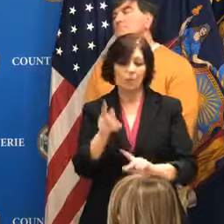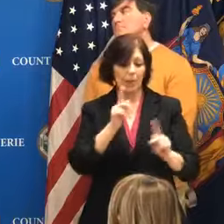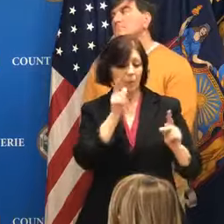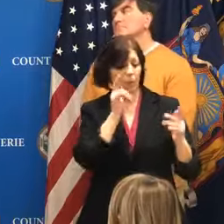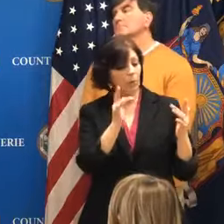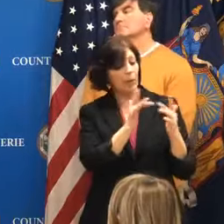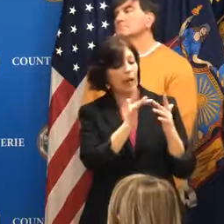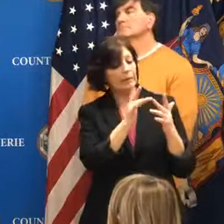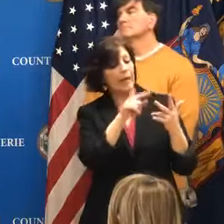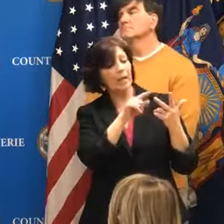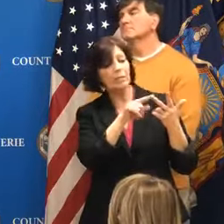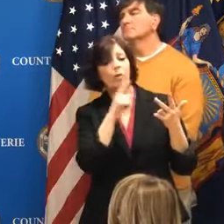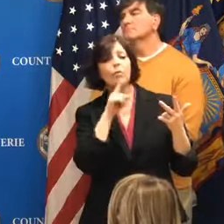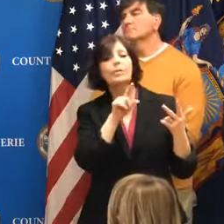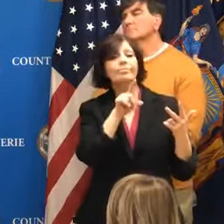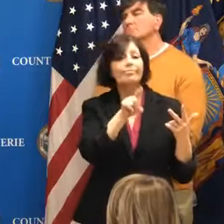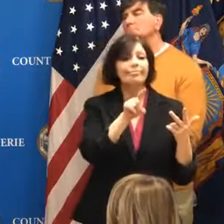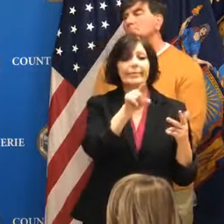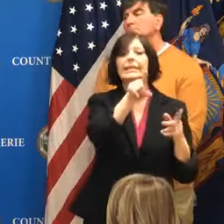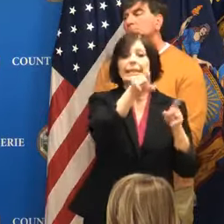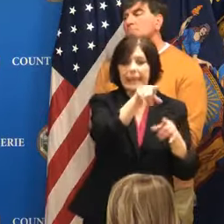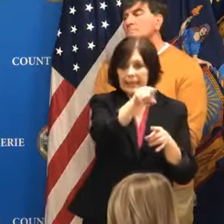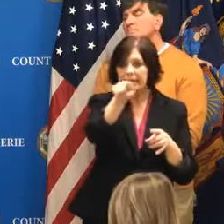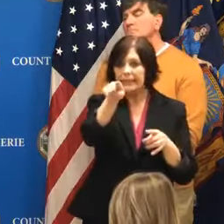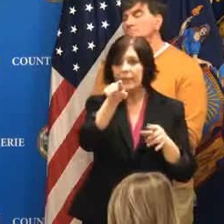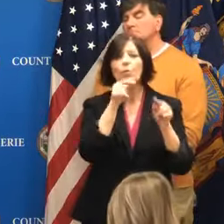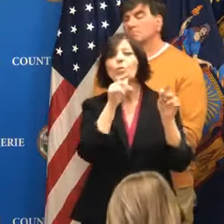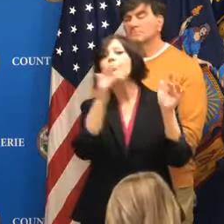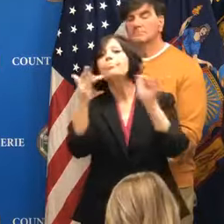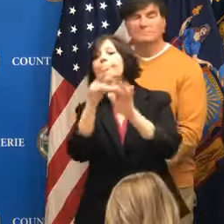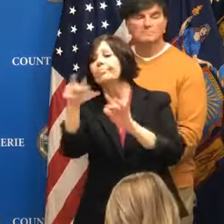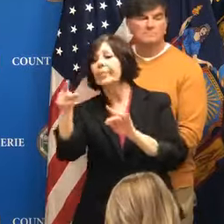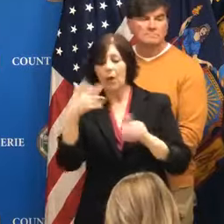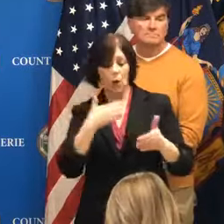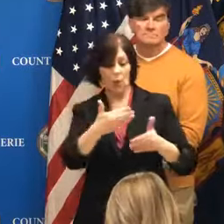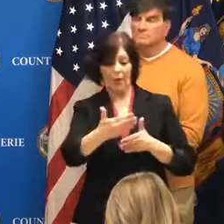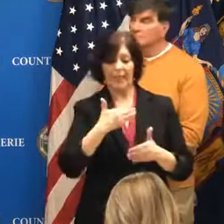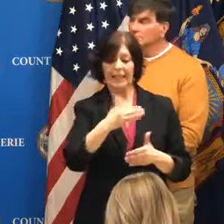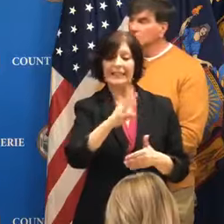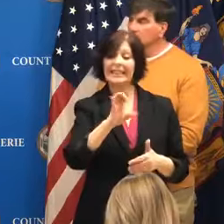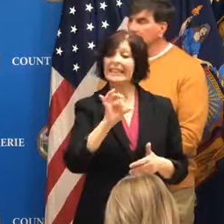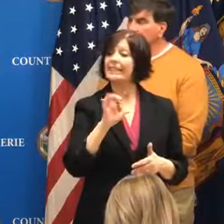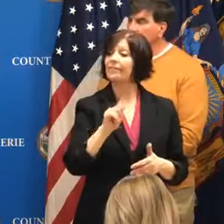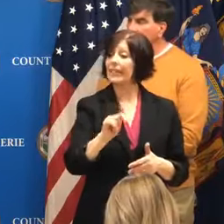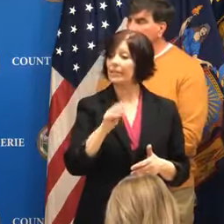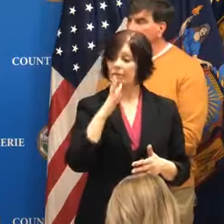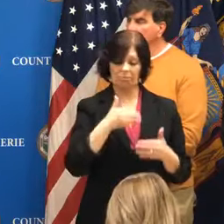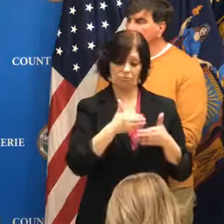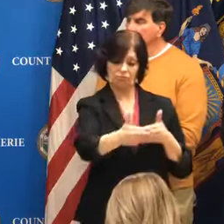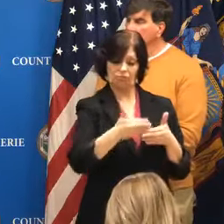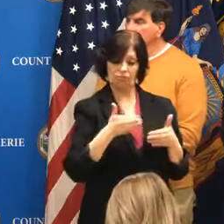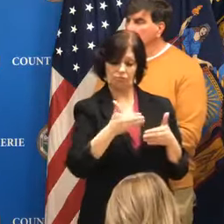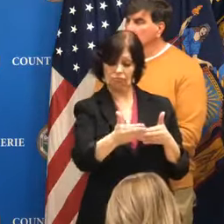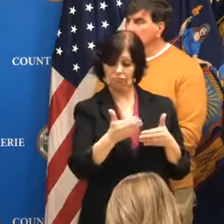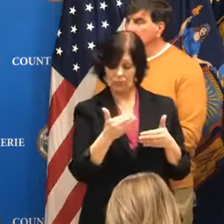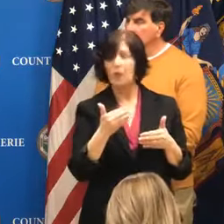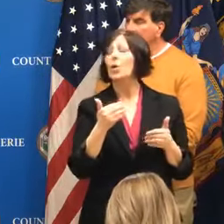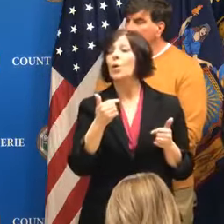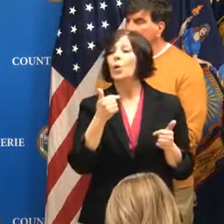have come and spent some time with individuals within 6 feet of the case, and then so we